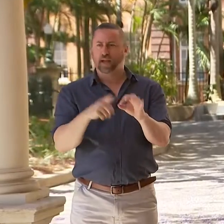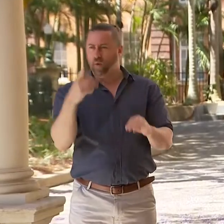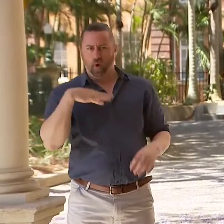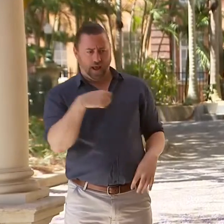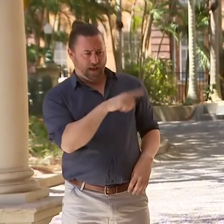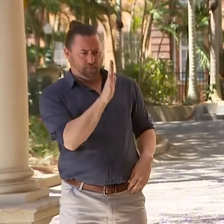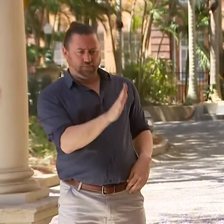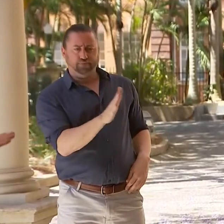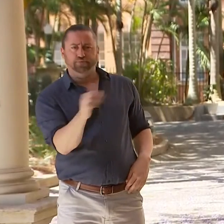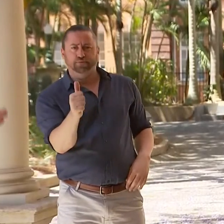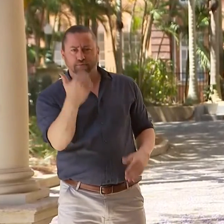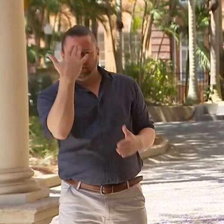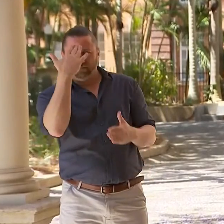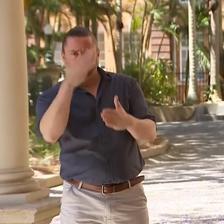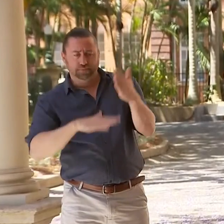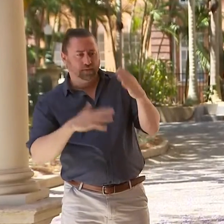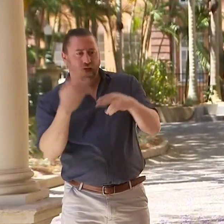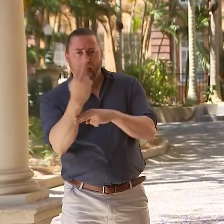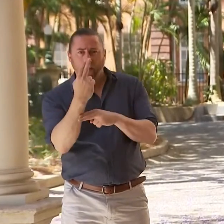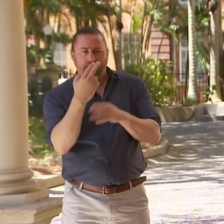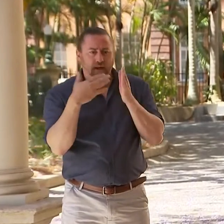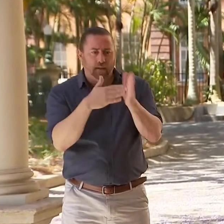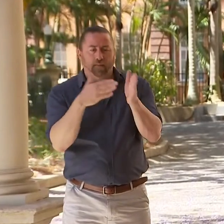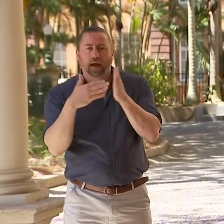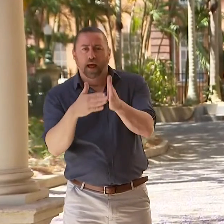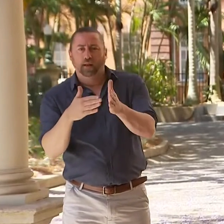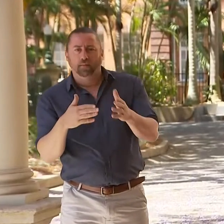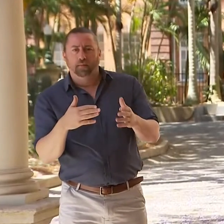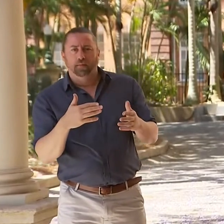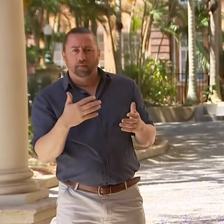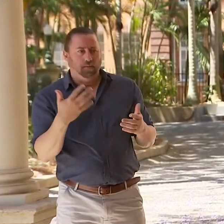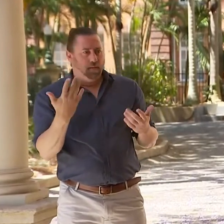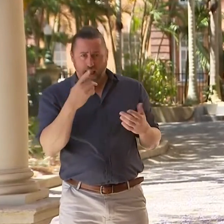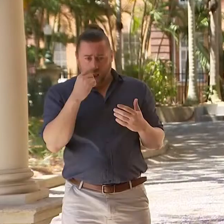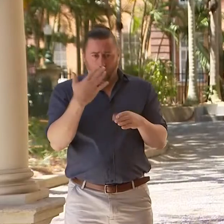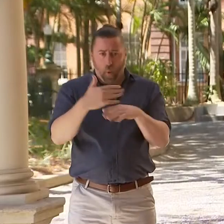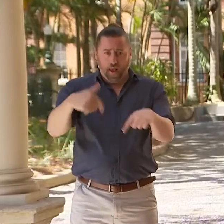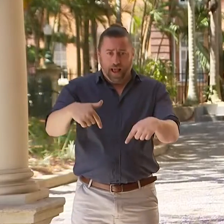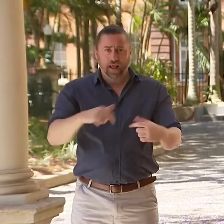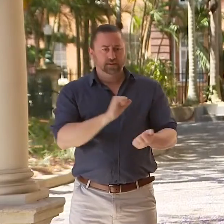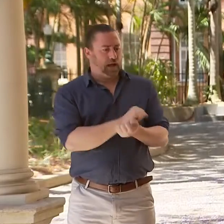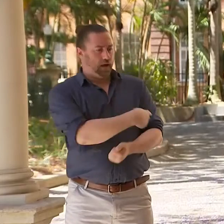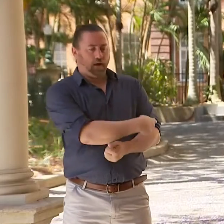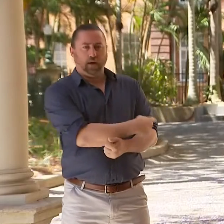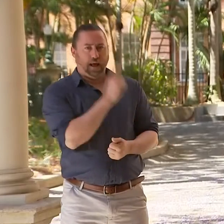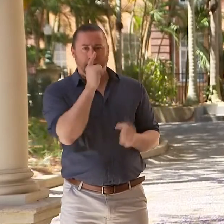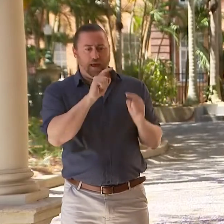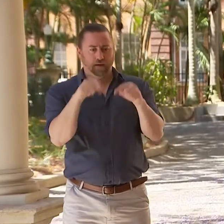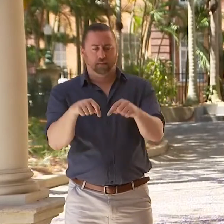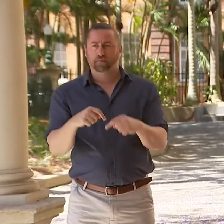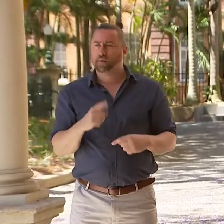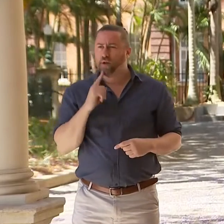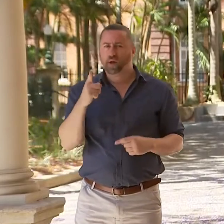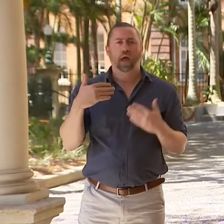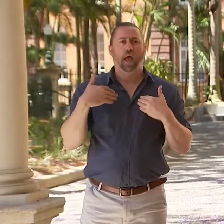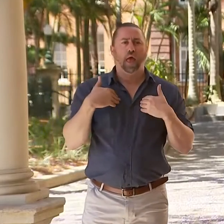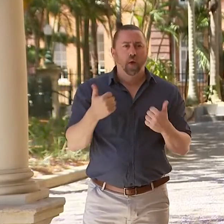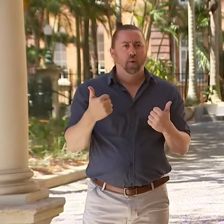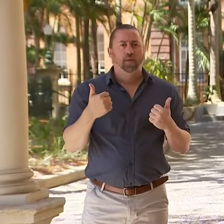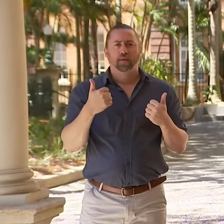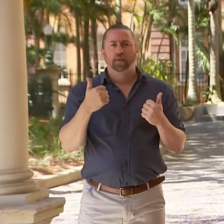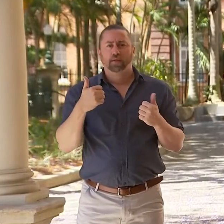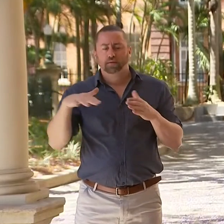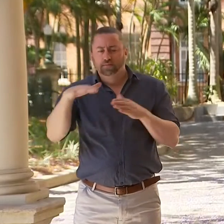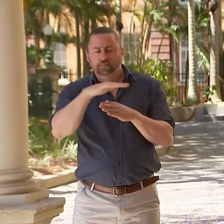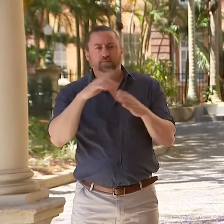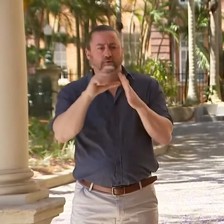like him to get home when we're clearly struggling with demand in the ambulance and health system? Well, frankly, our health system and our healthcare